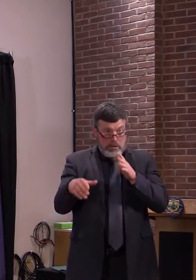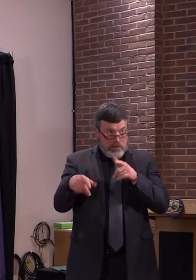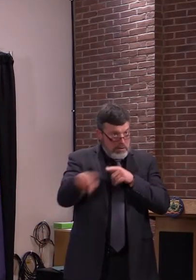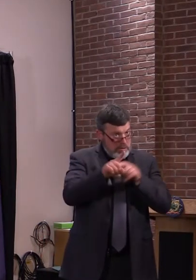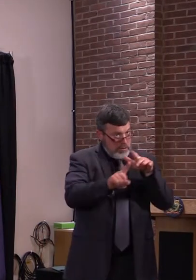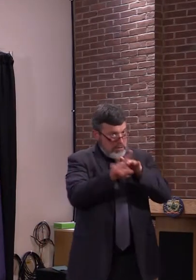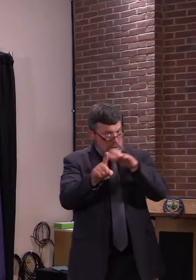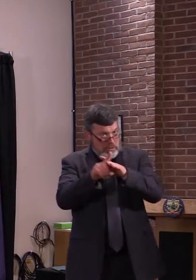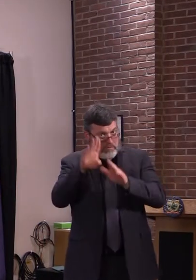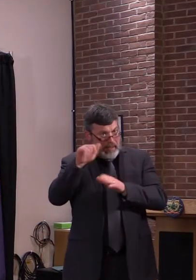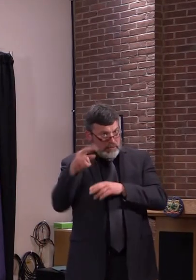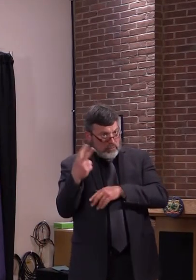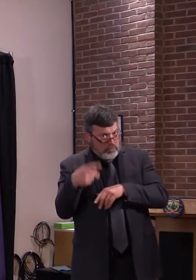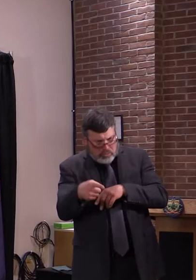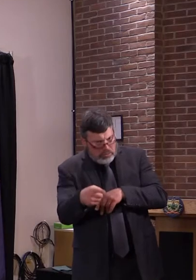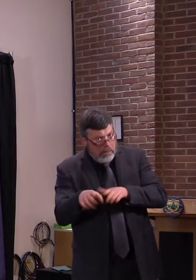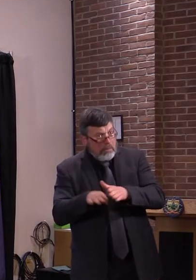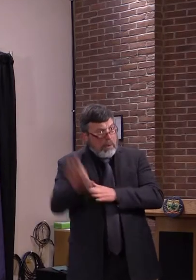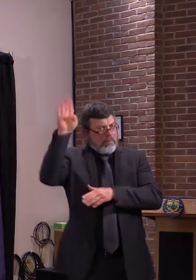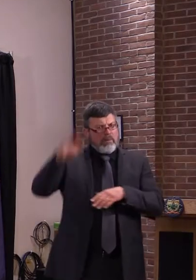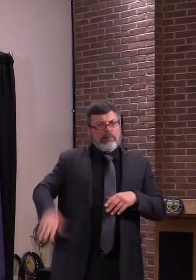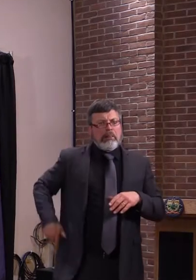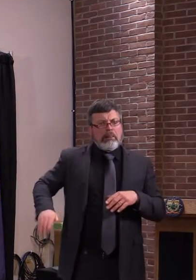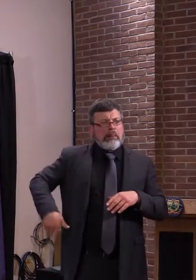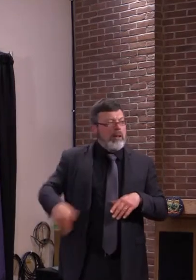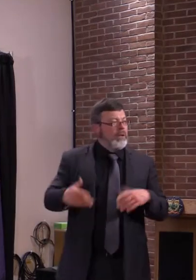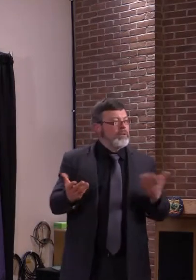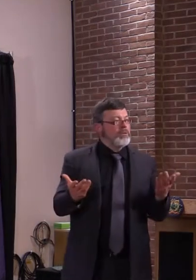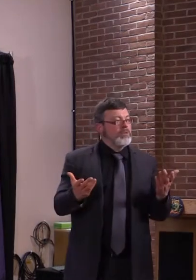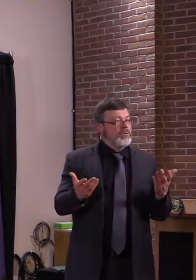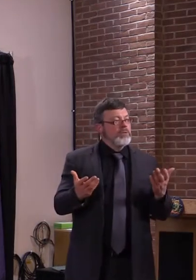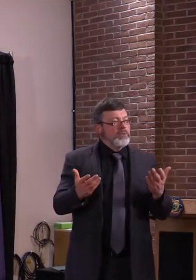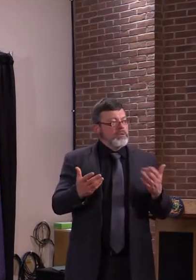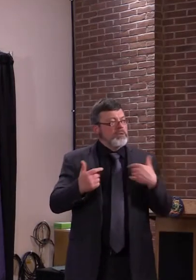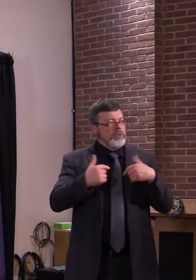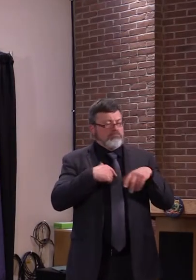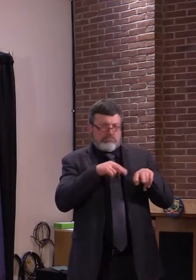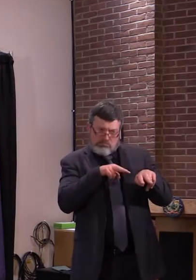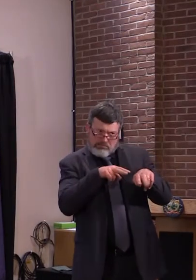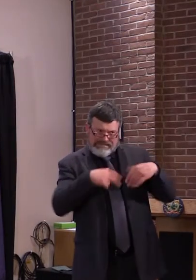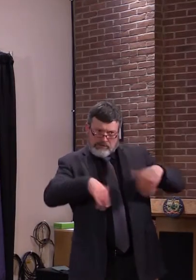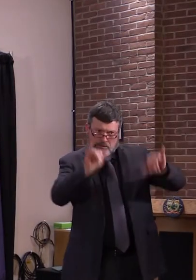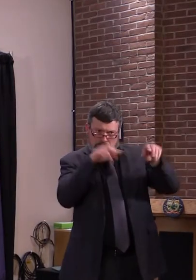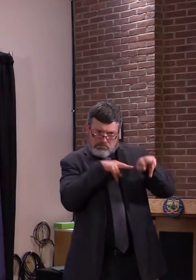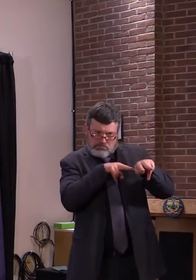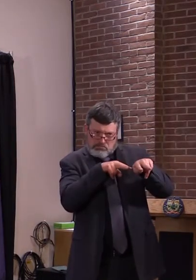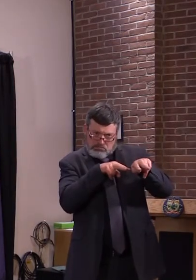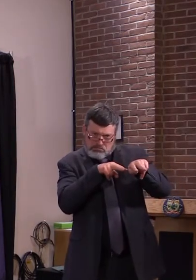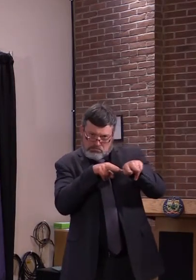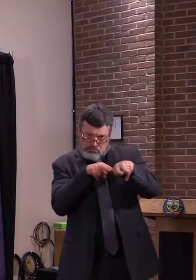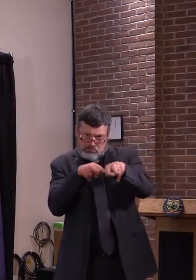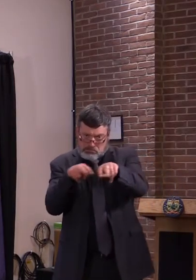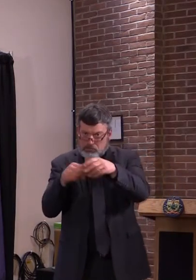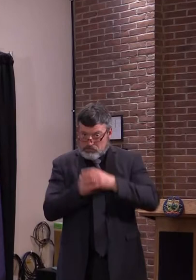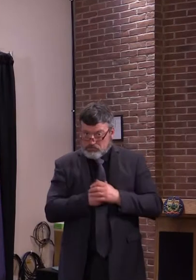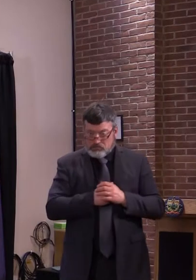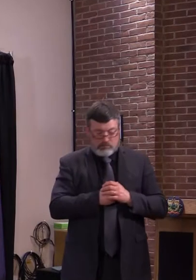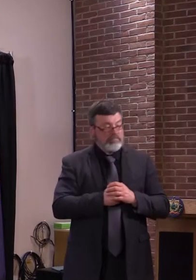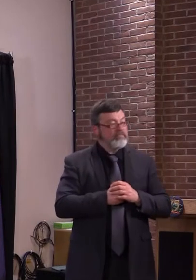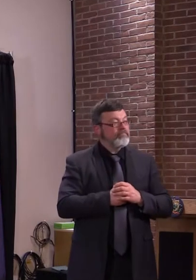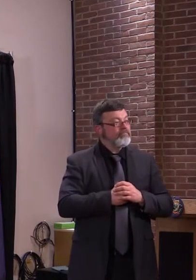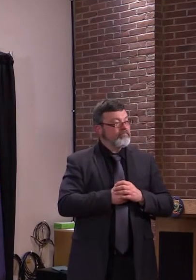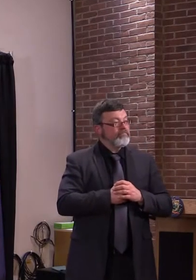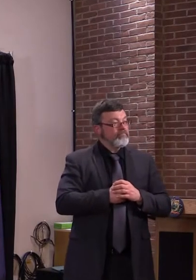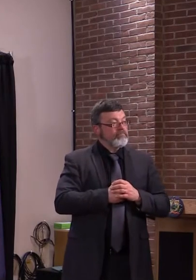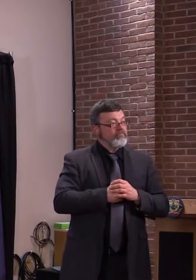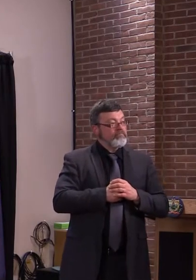will continue to follow the real-time data on BA2. Even though variants may pose new challenges in the